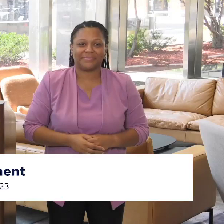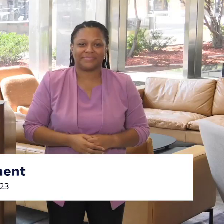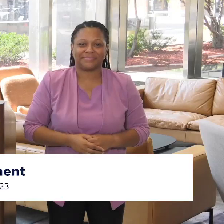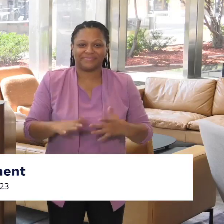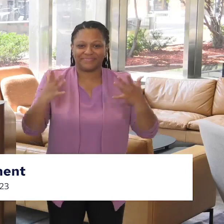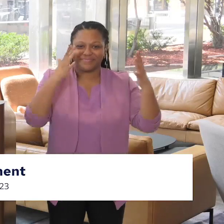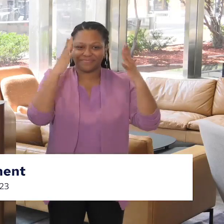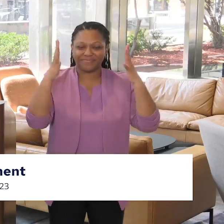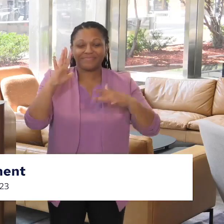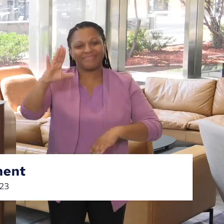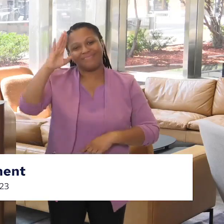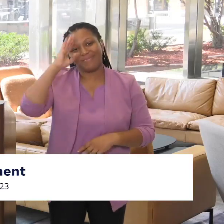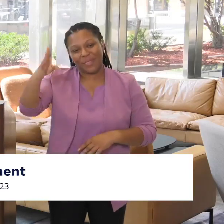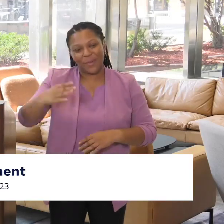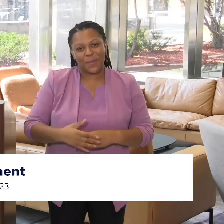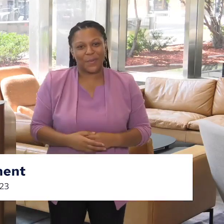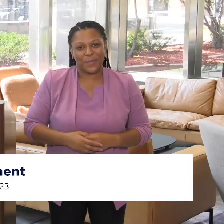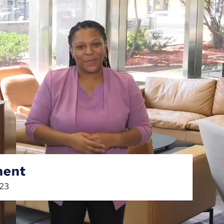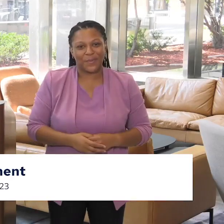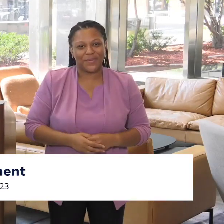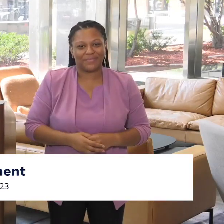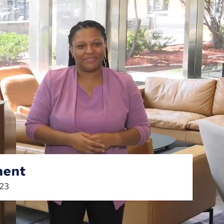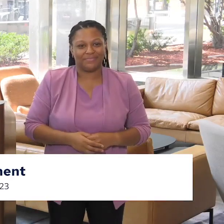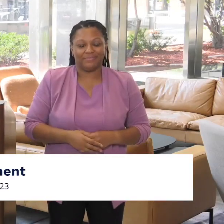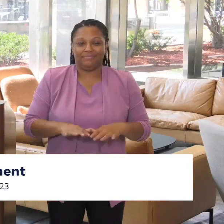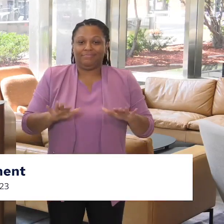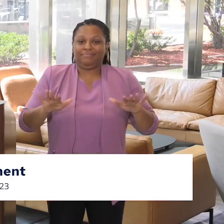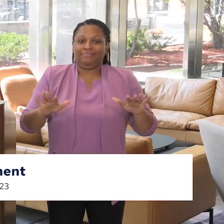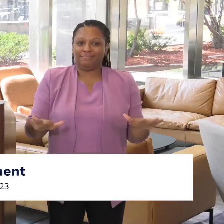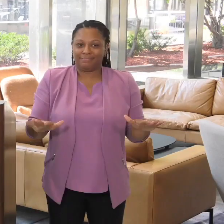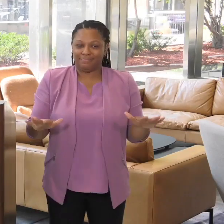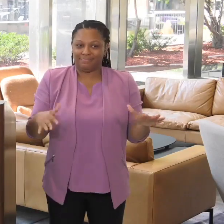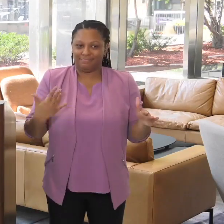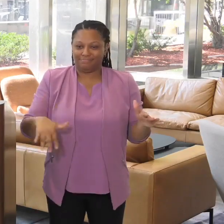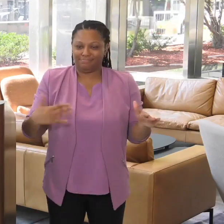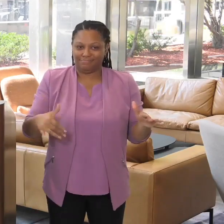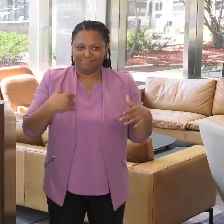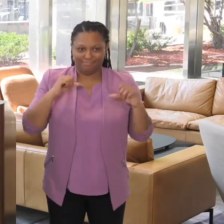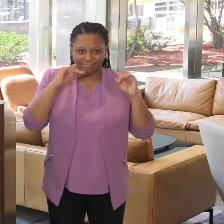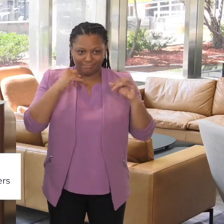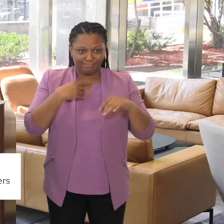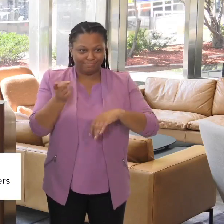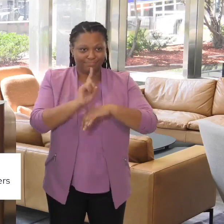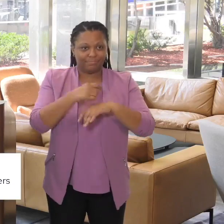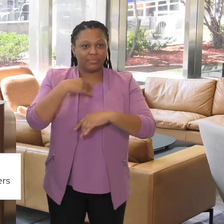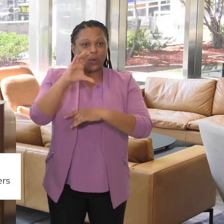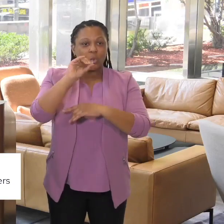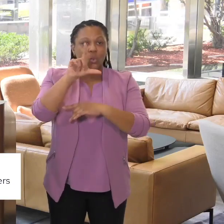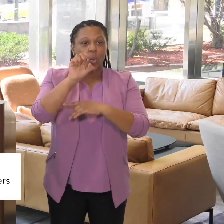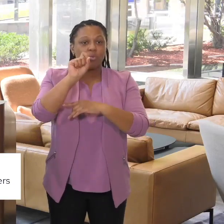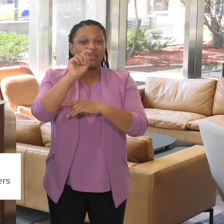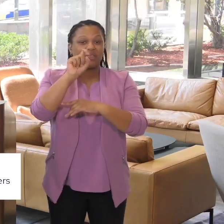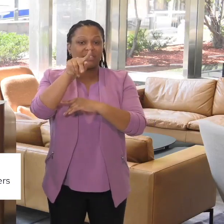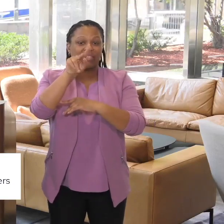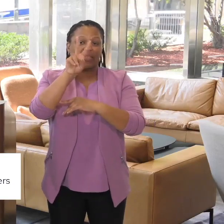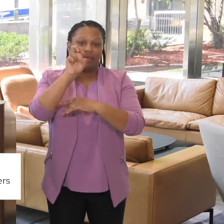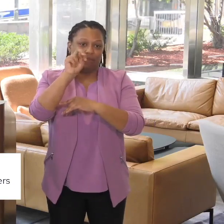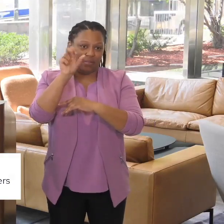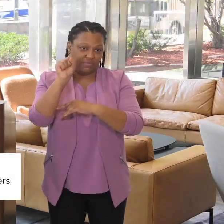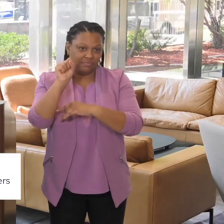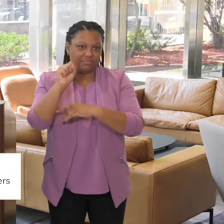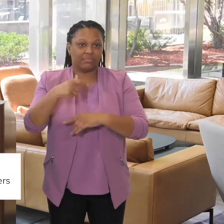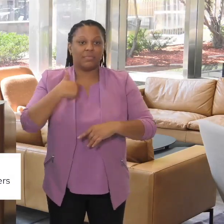Hello, everybody. It really is amazing to be here. My name is Cole Stevens. I am the co-founder, chief impact officer of